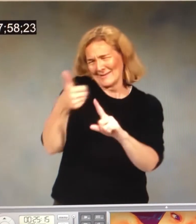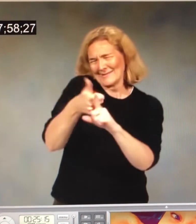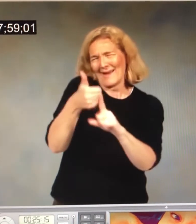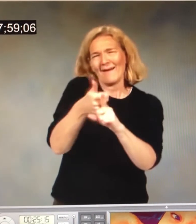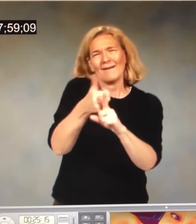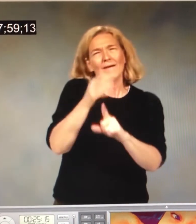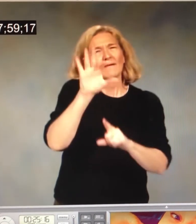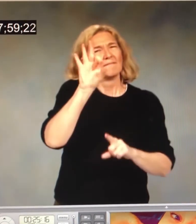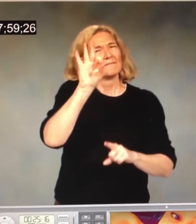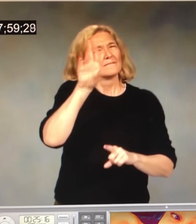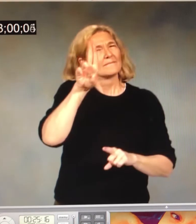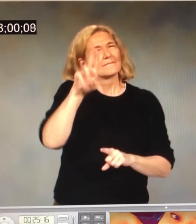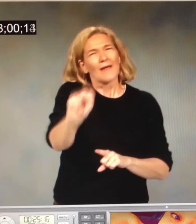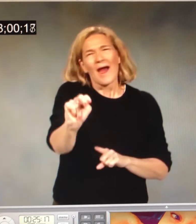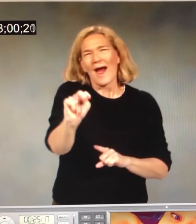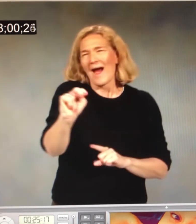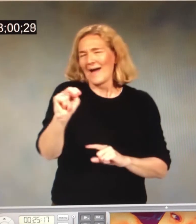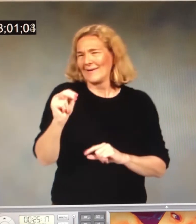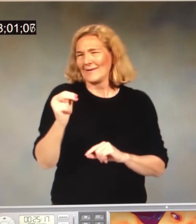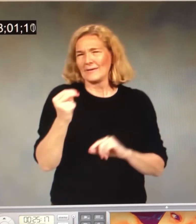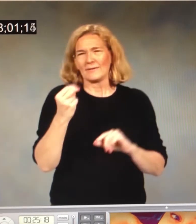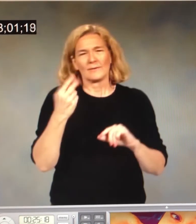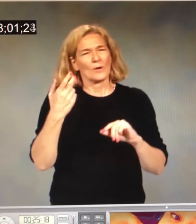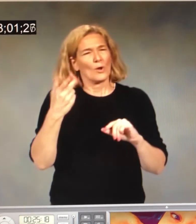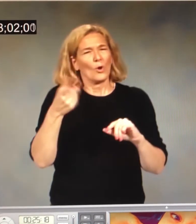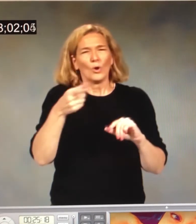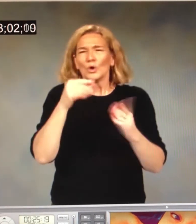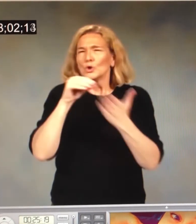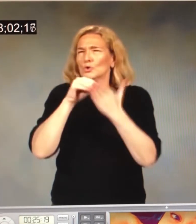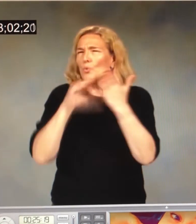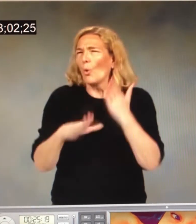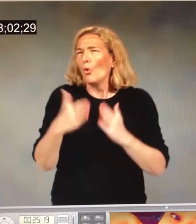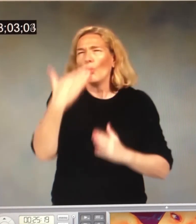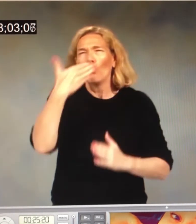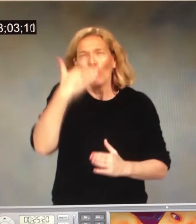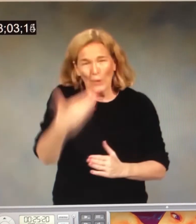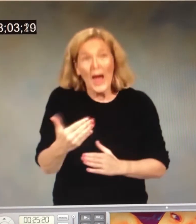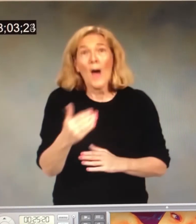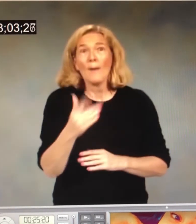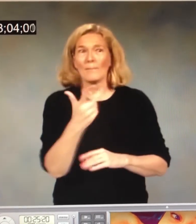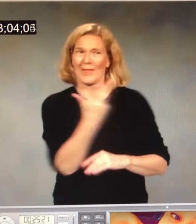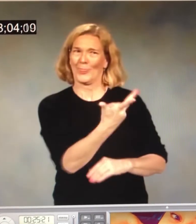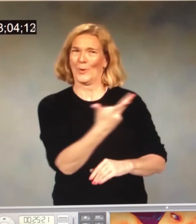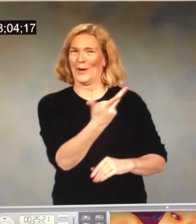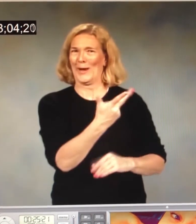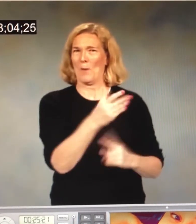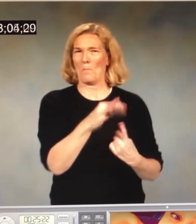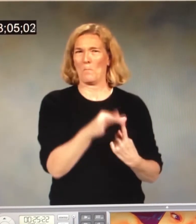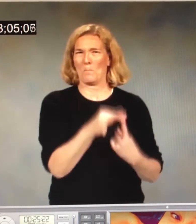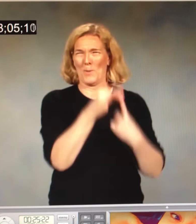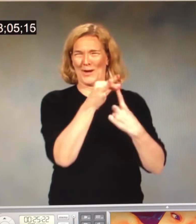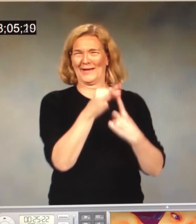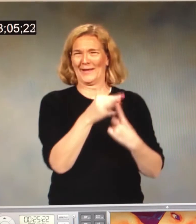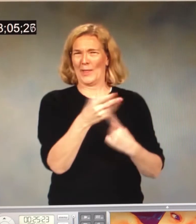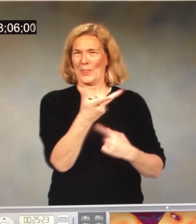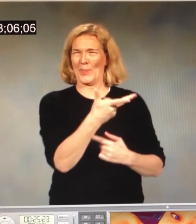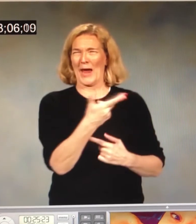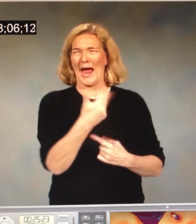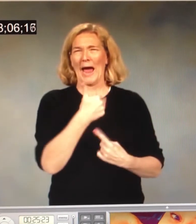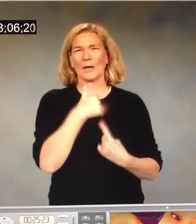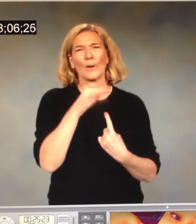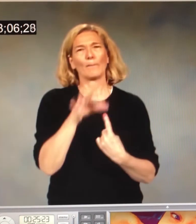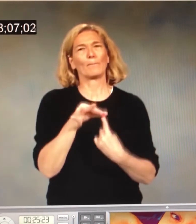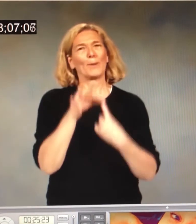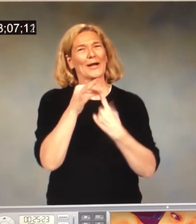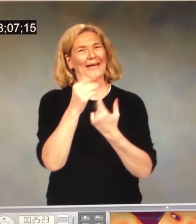It was really a wonderful class. Like, the class itself was so much fun, the students were great, and those